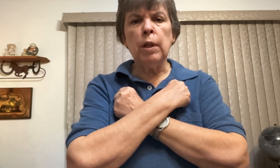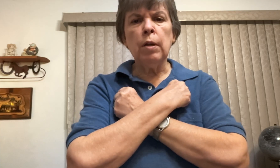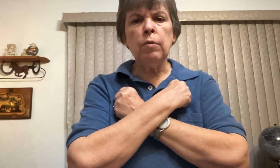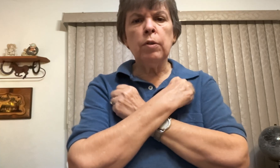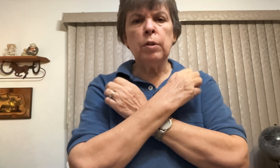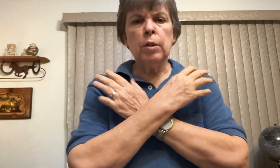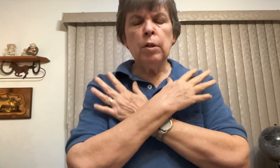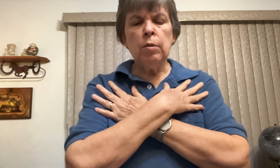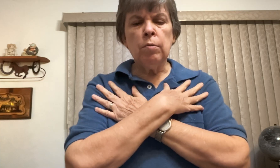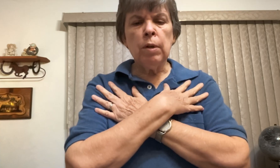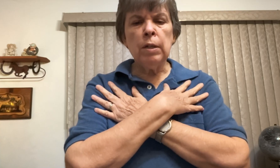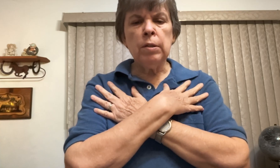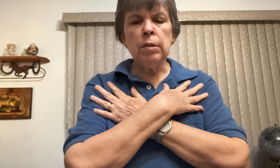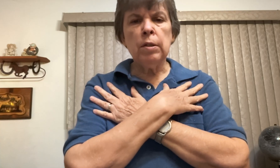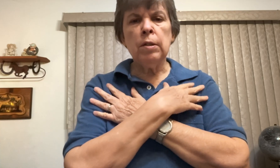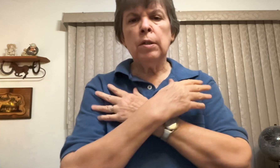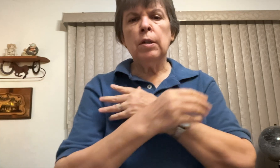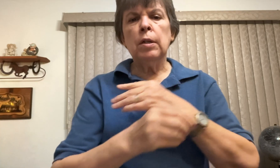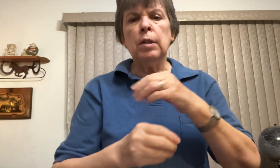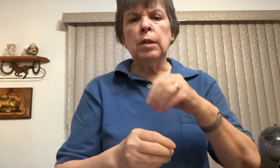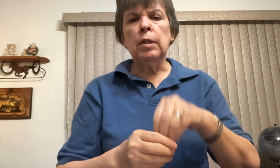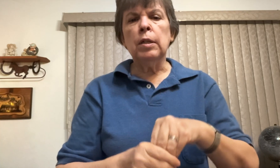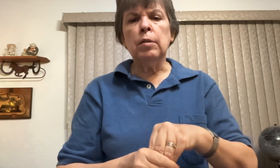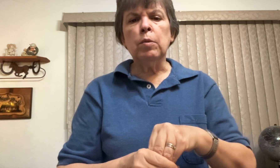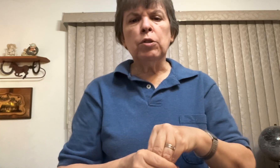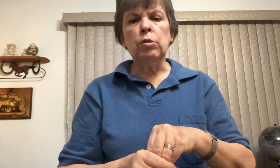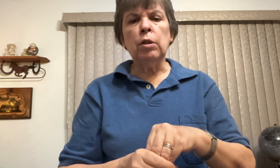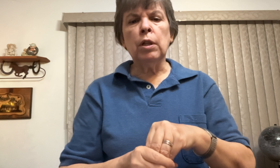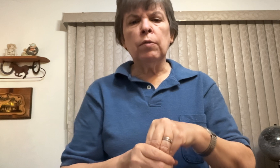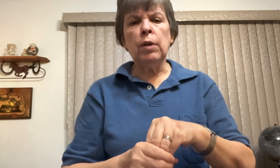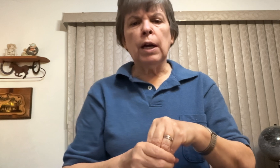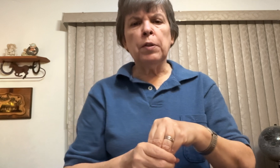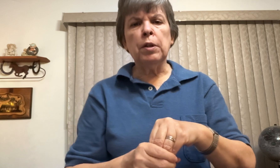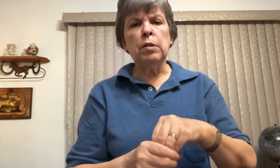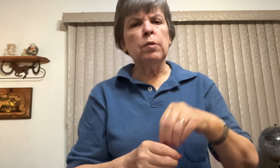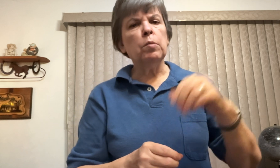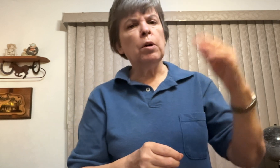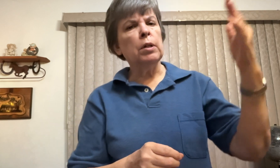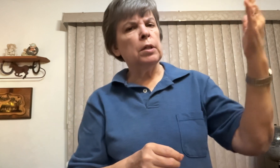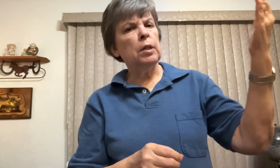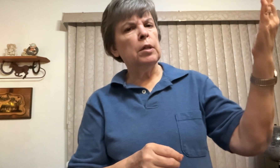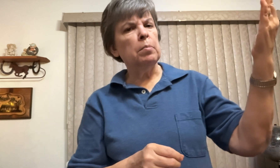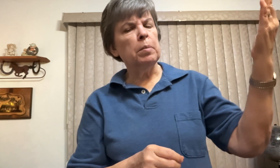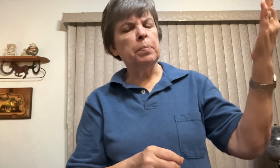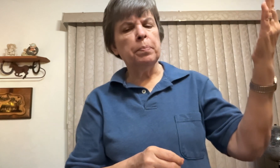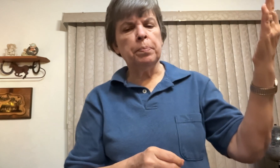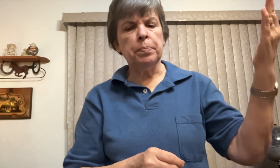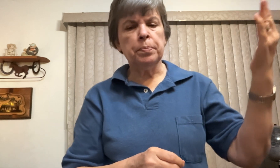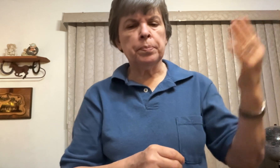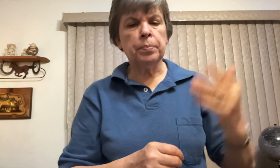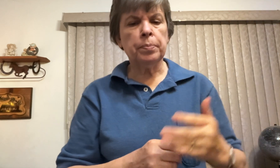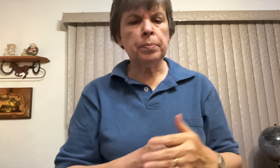love. Rest in, which you could leave out the in if you want, him.